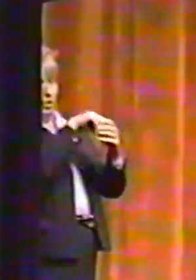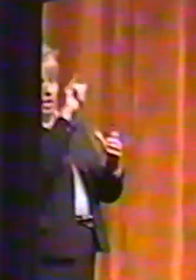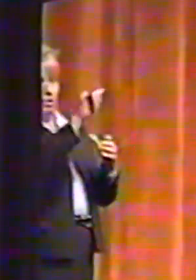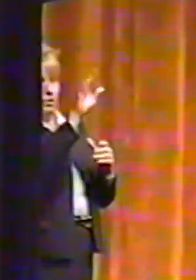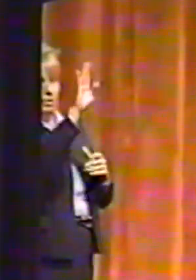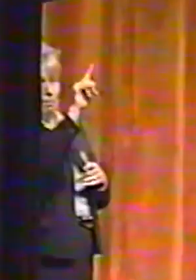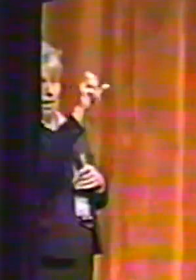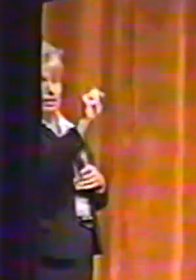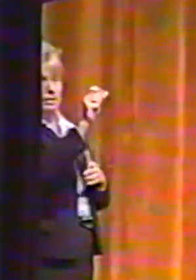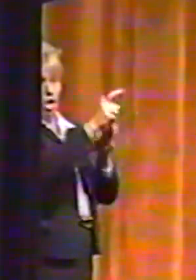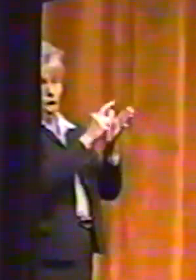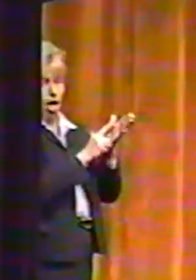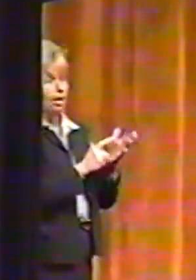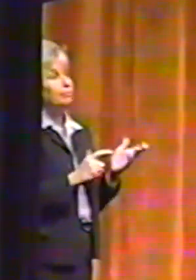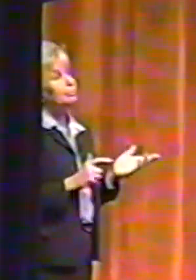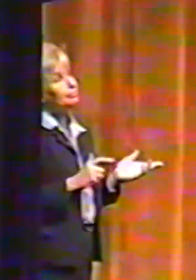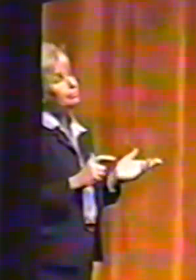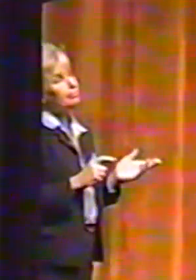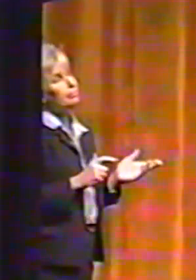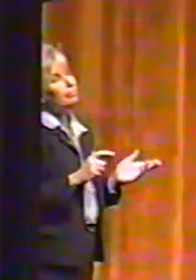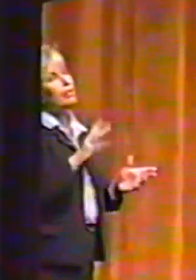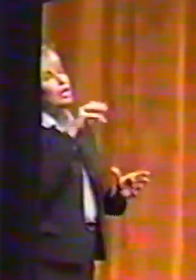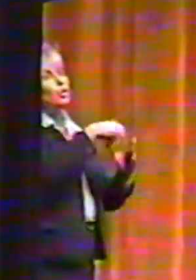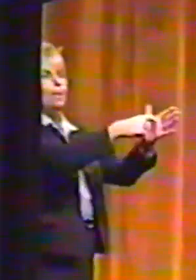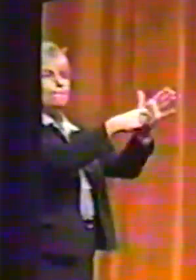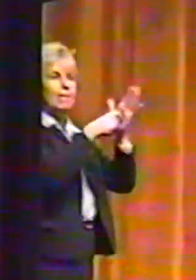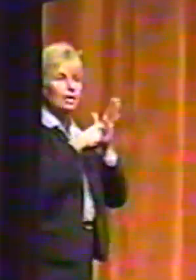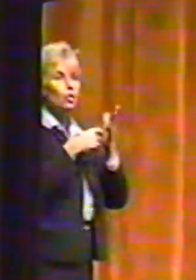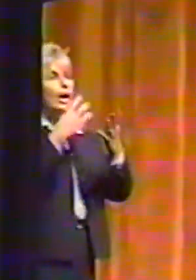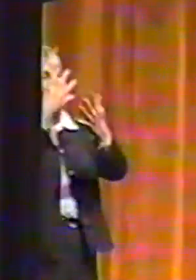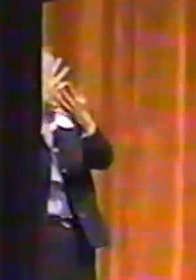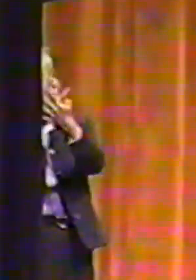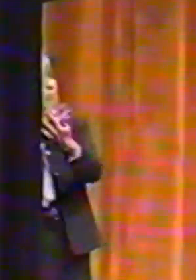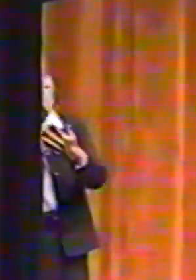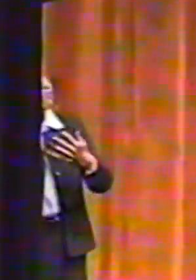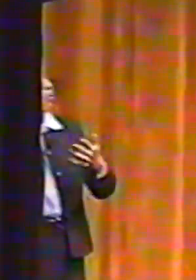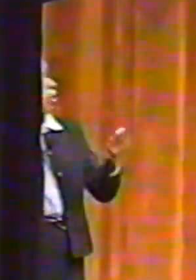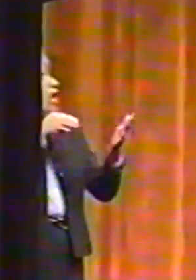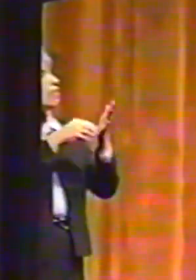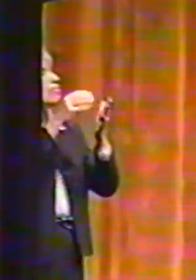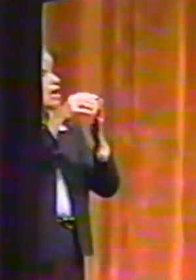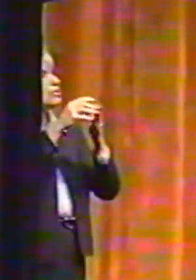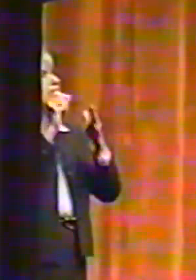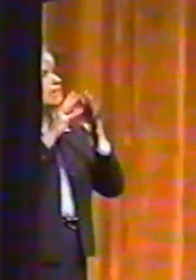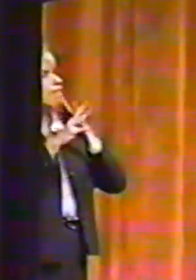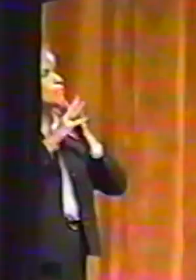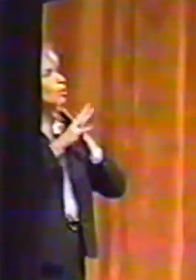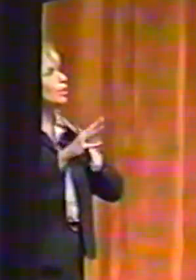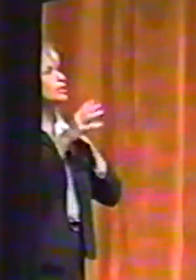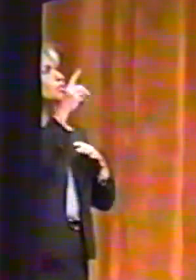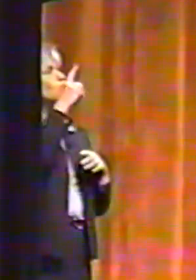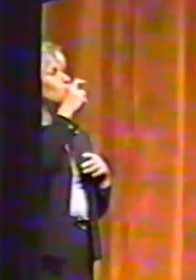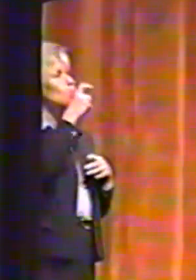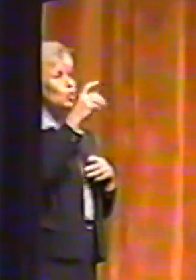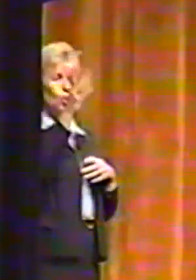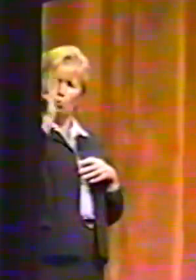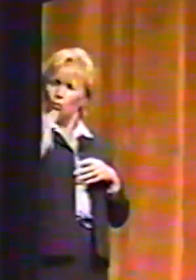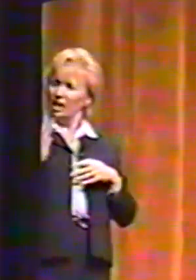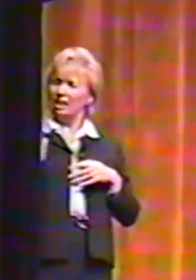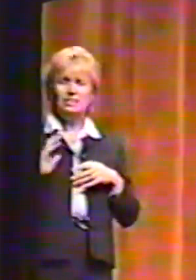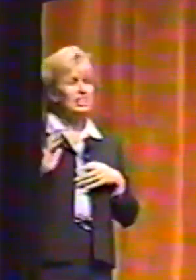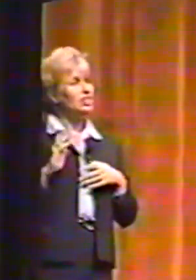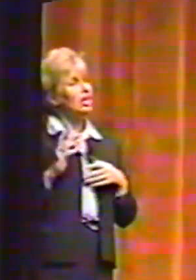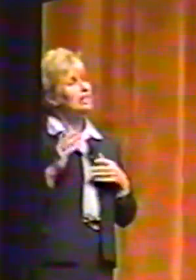the changes, that is to say, they included mandatory imprisonment for thousands of immigrants who previously could have just simply